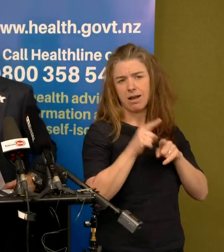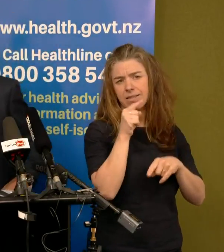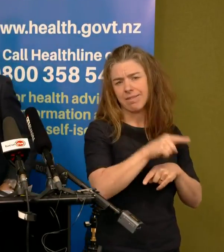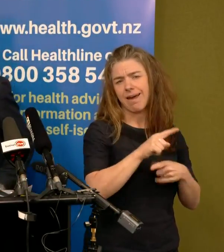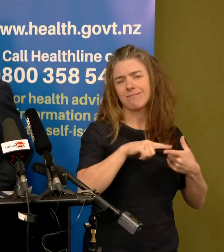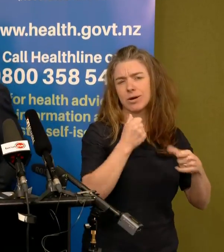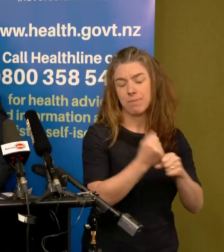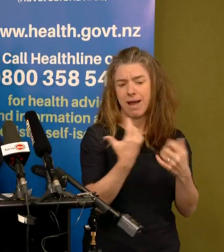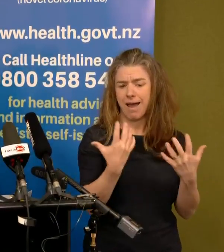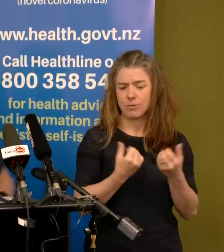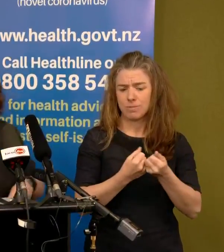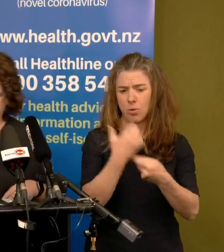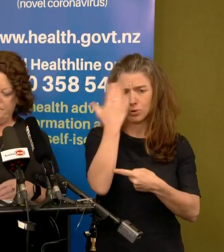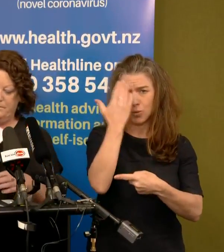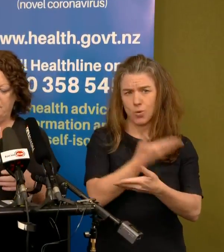Katrina.